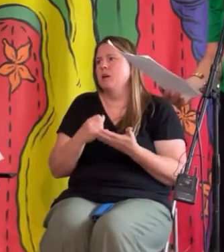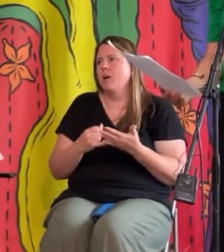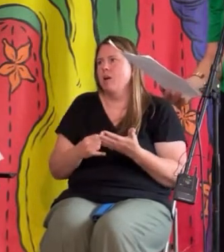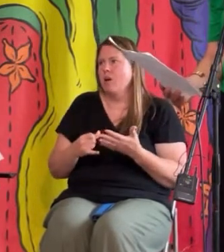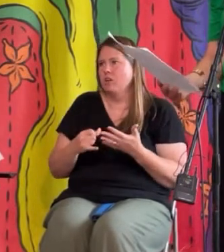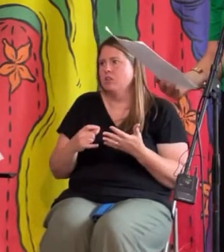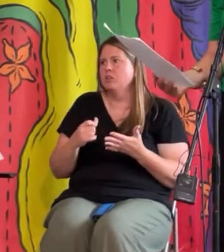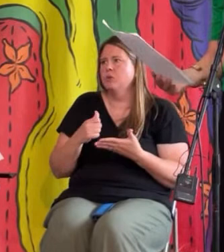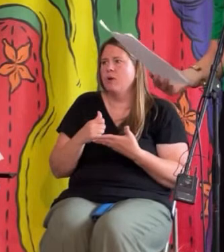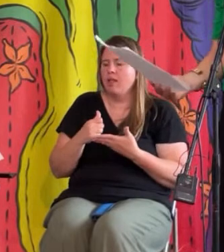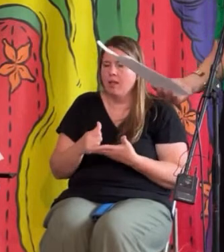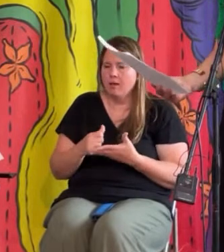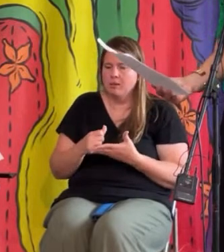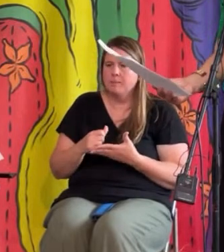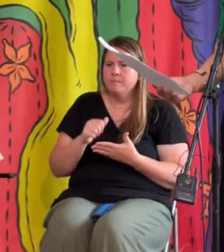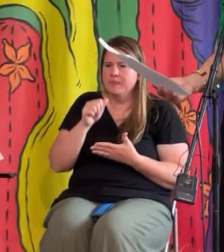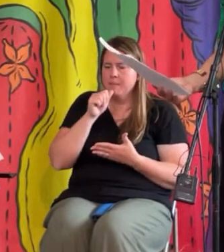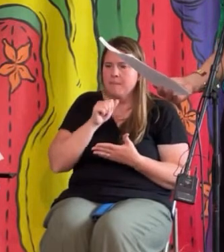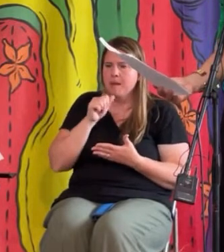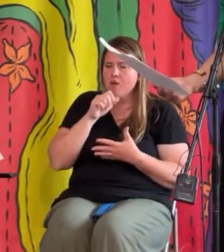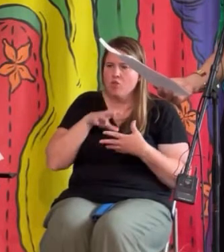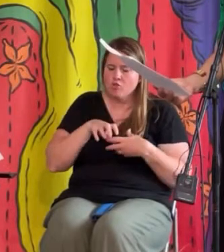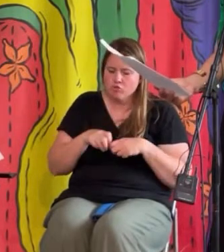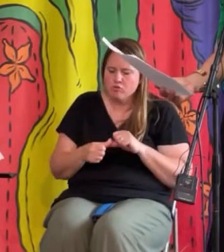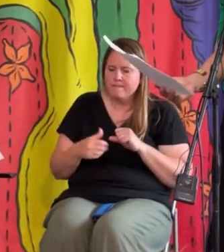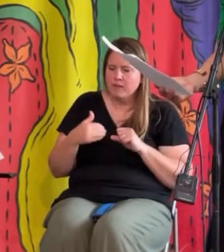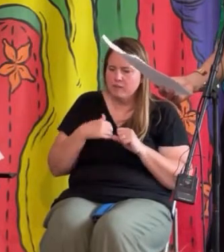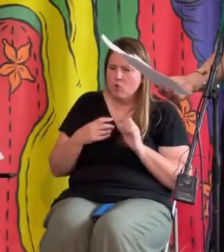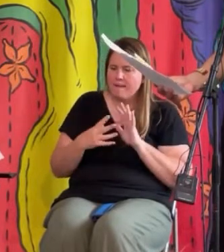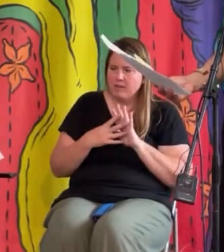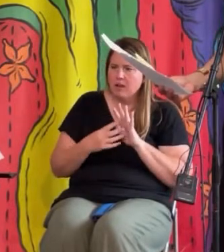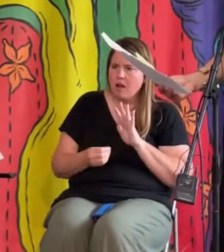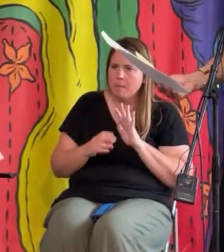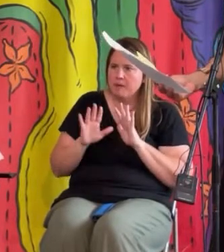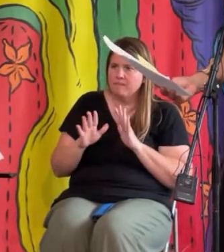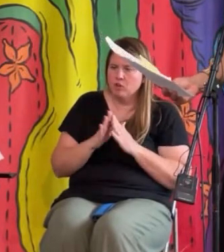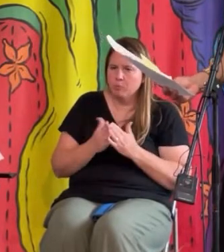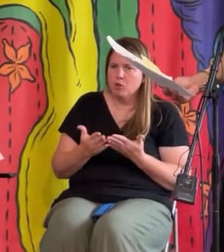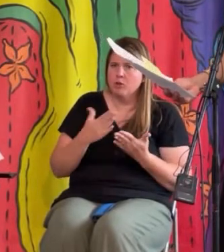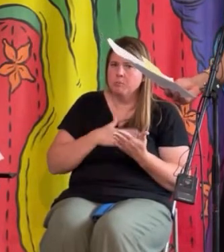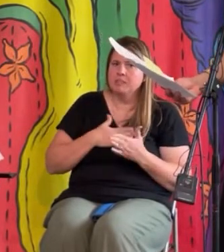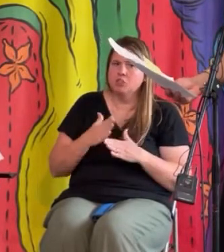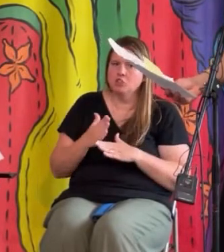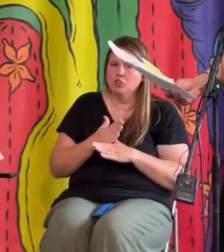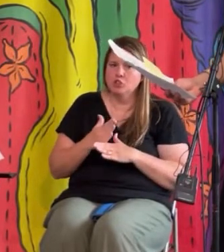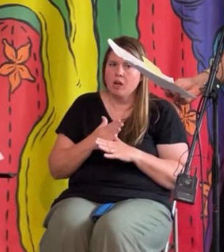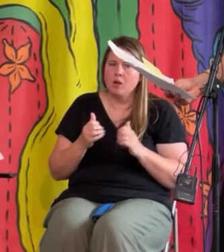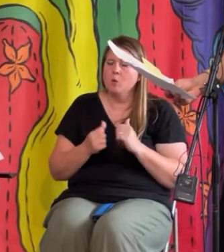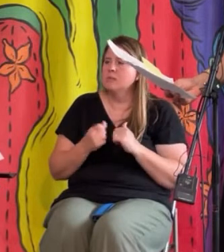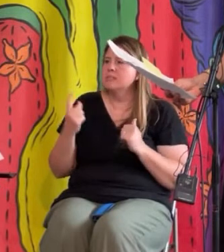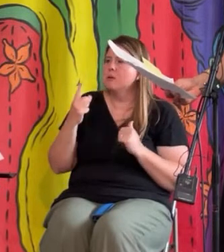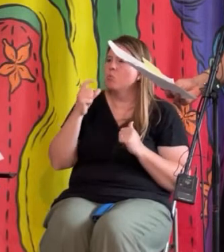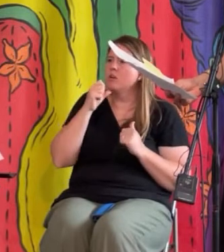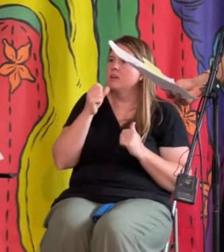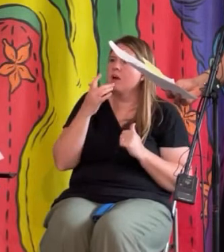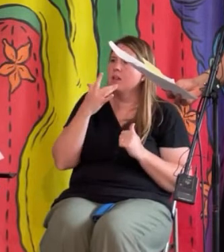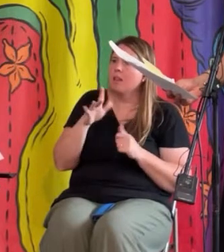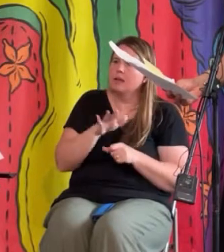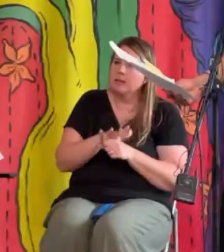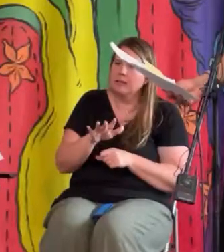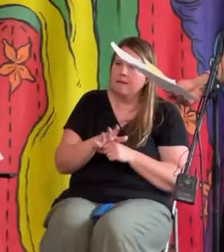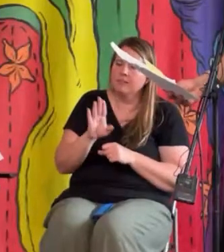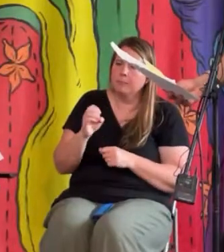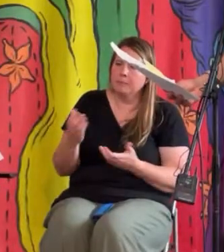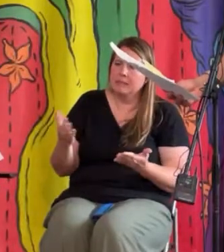of it. If you're holding a copy of her book, would you please either share it with someone who's not lucky enough to be here to read